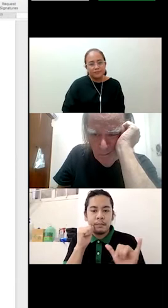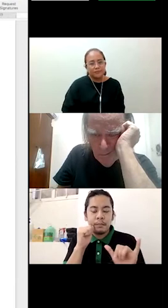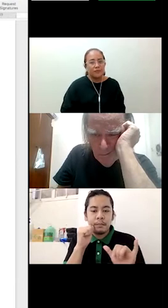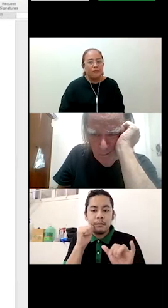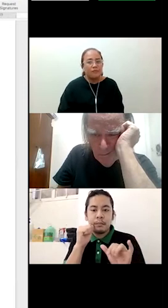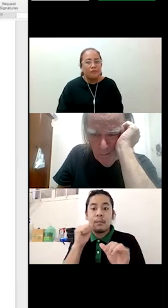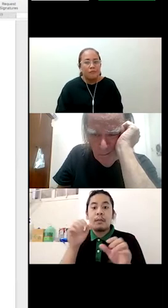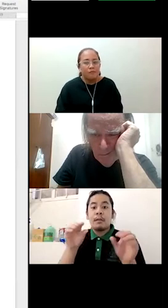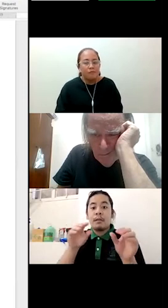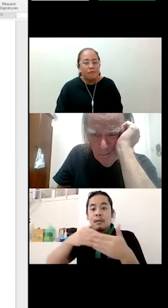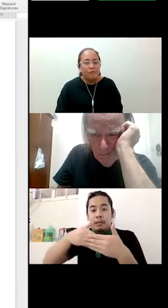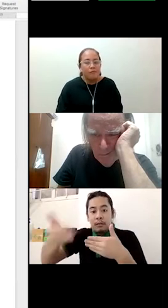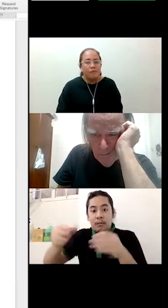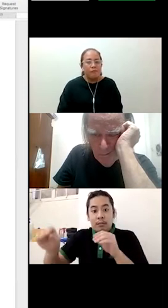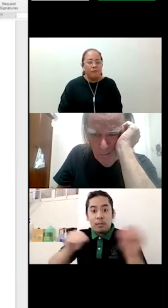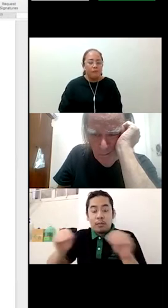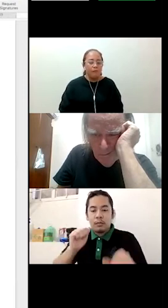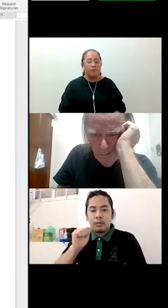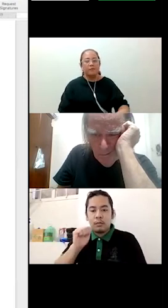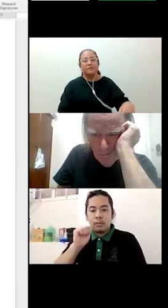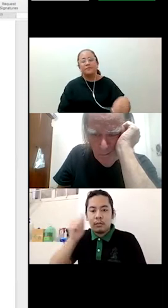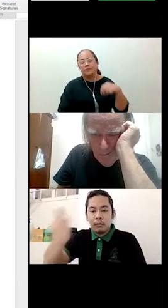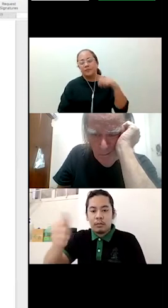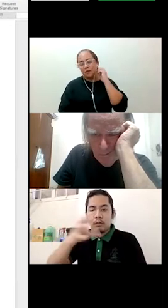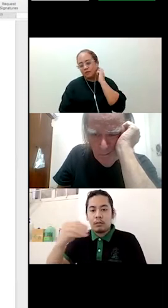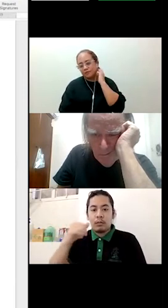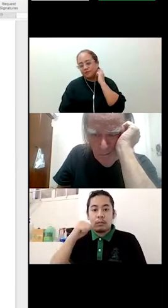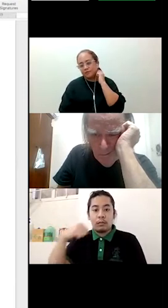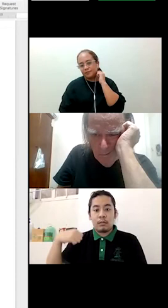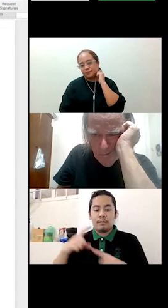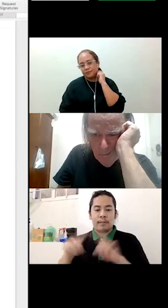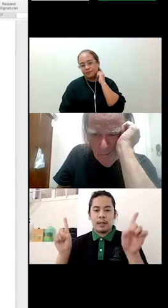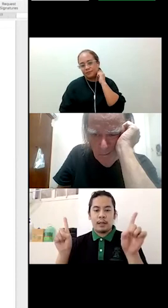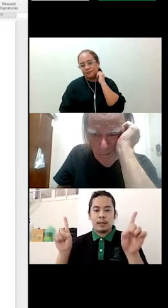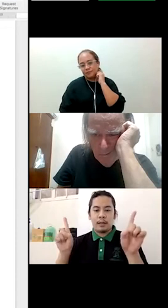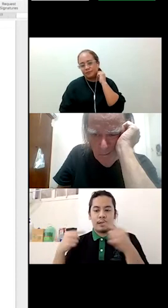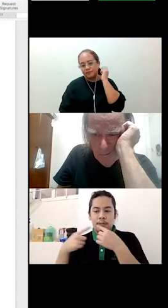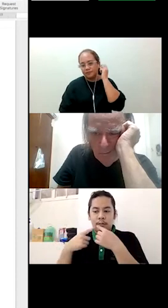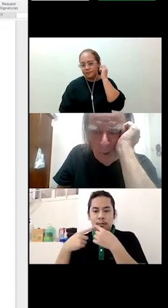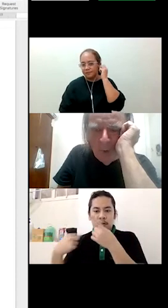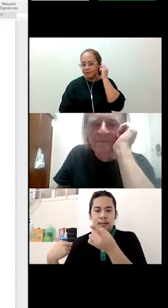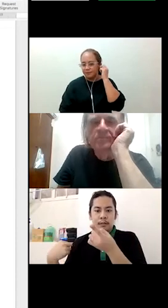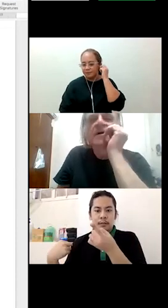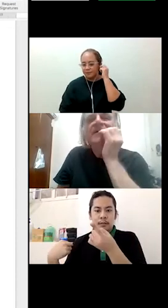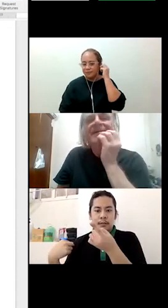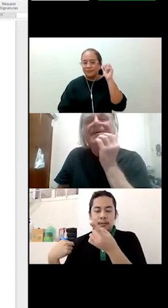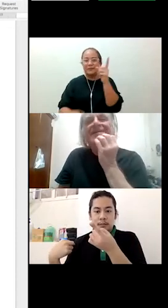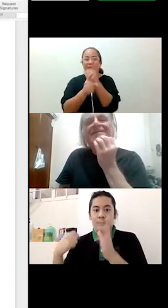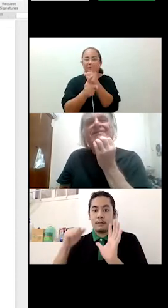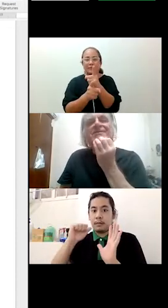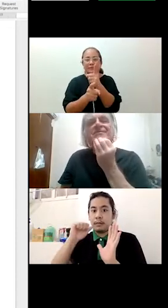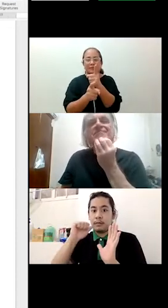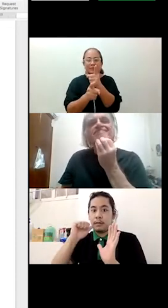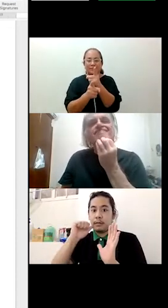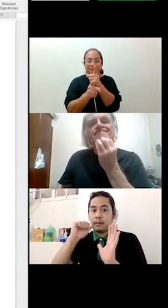I think we're going to start it off as the same, and the movement will be different. Right. Yeah.